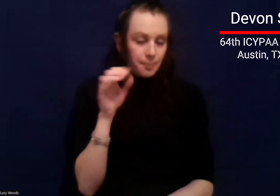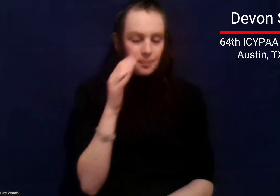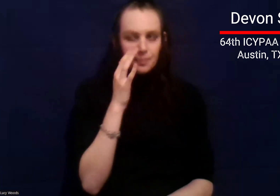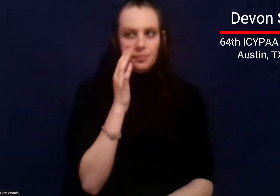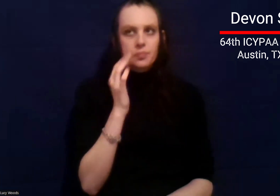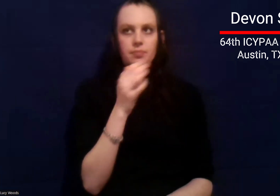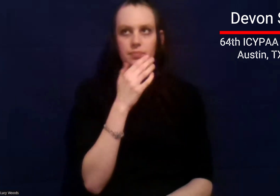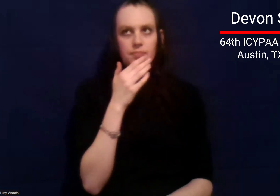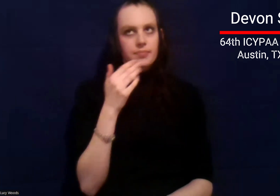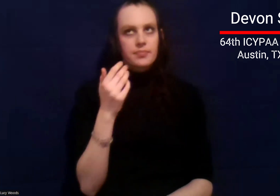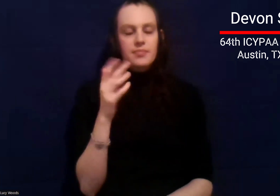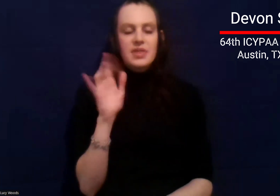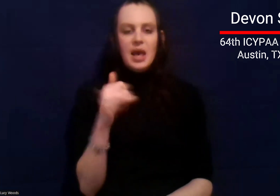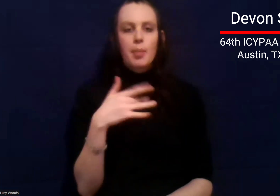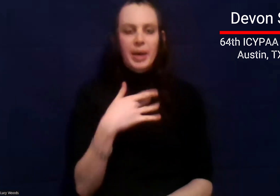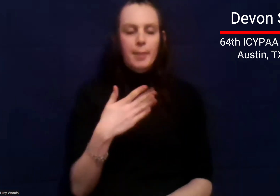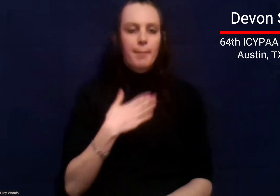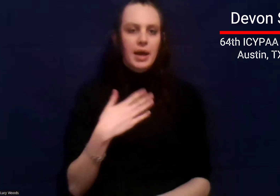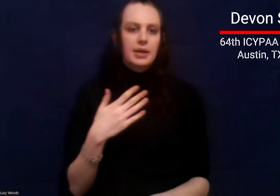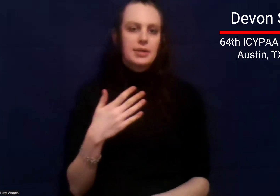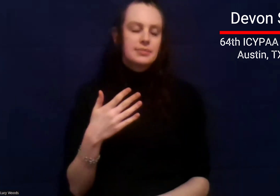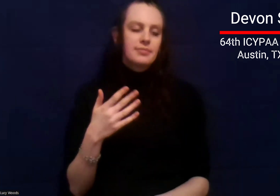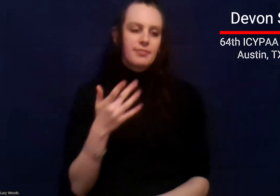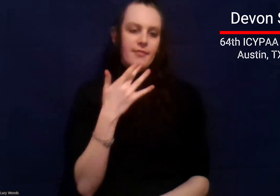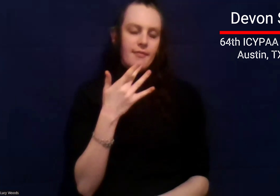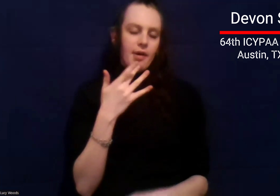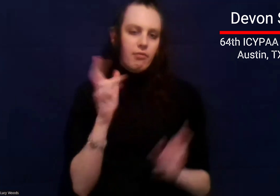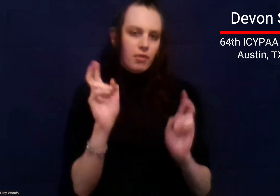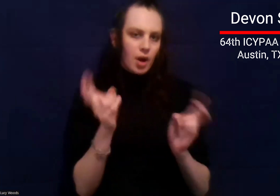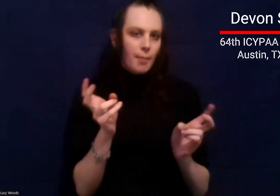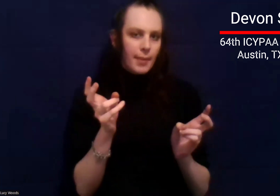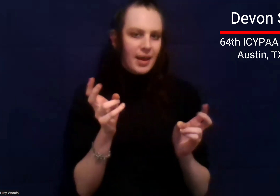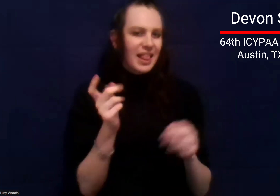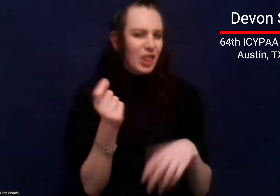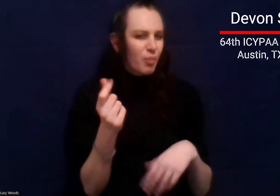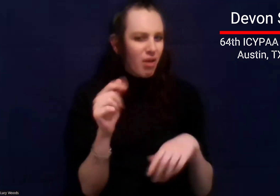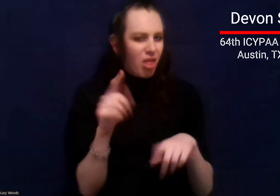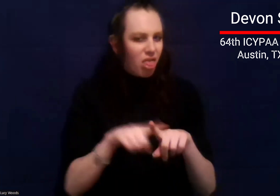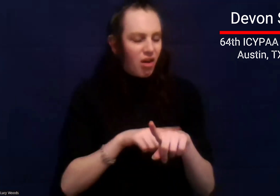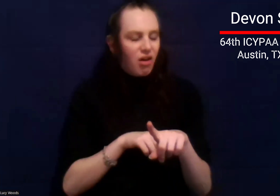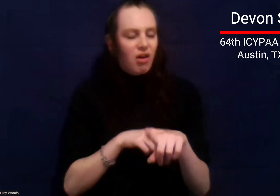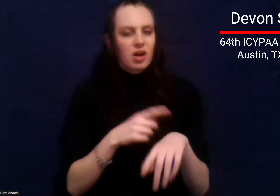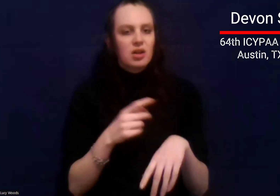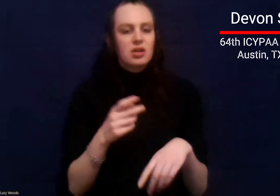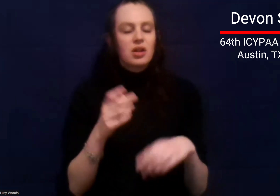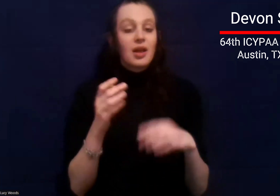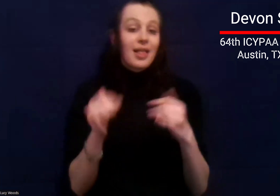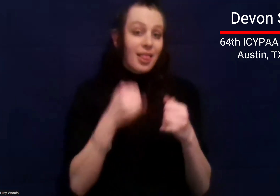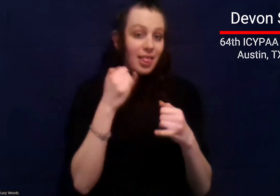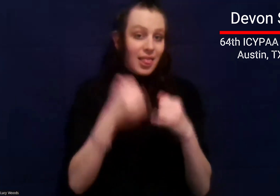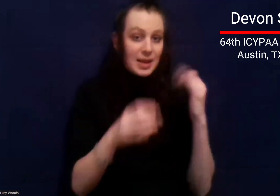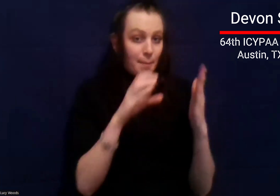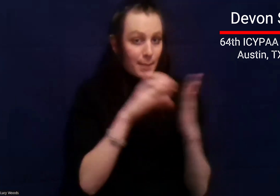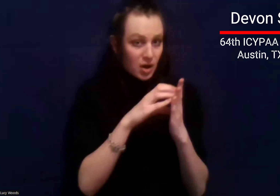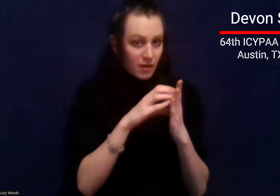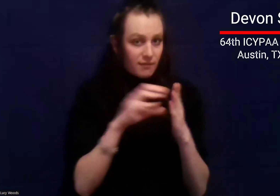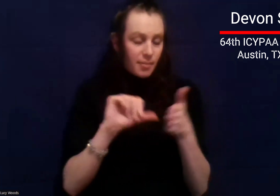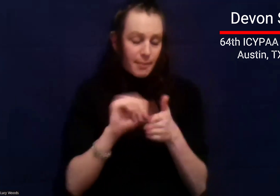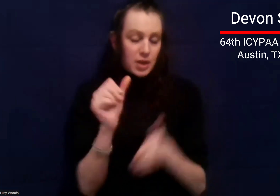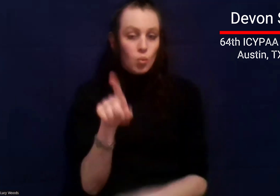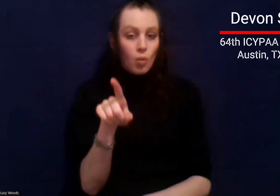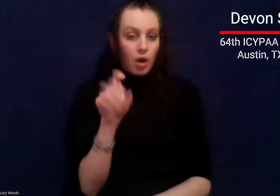It's usually my go-to topic. It's a little lengthy, but you just bear with me. I'm starting at the last paragraph on page 100.